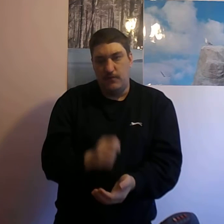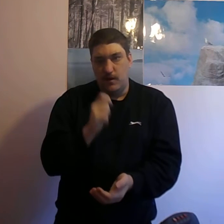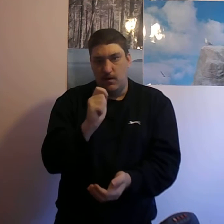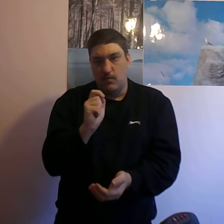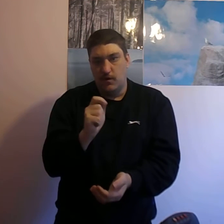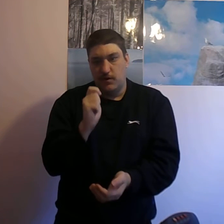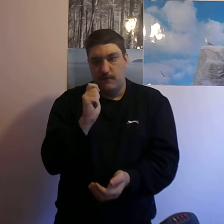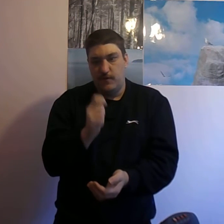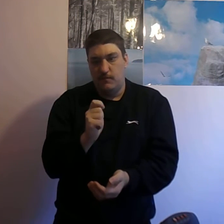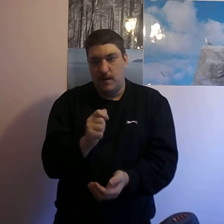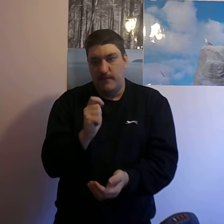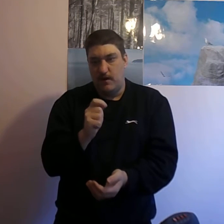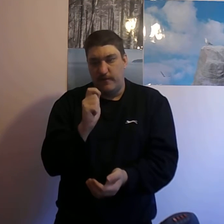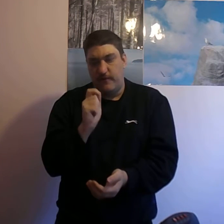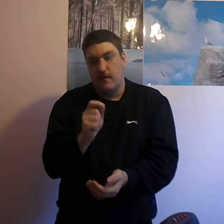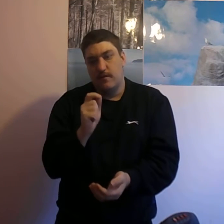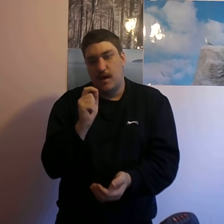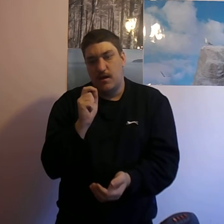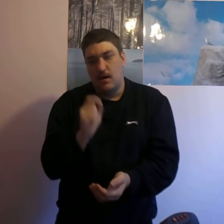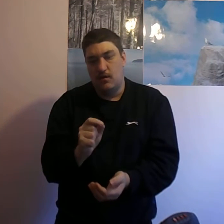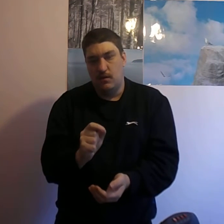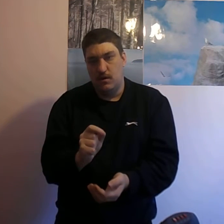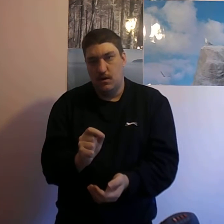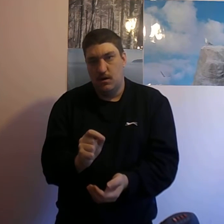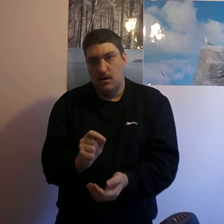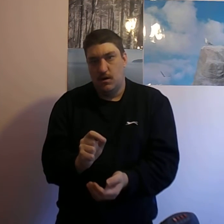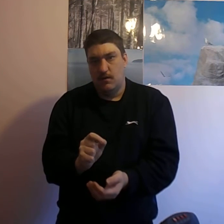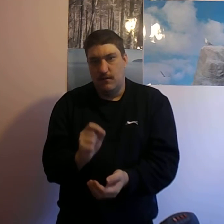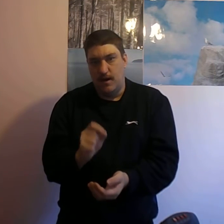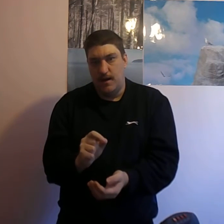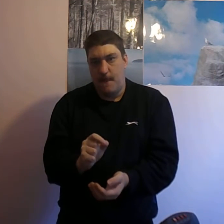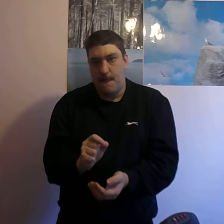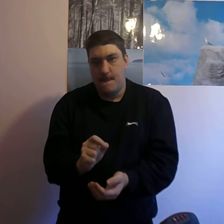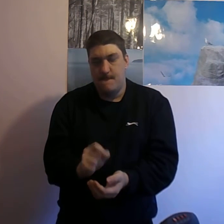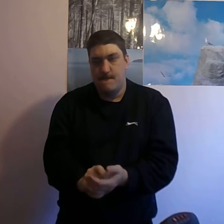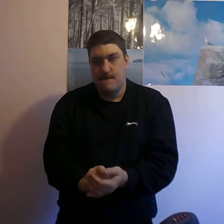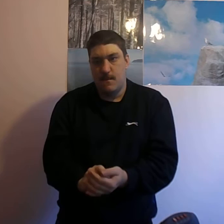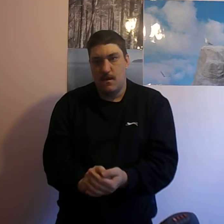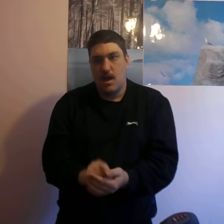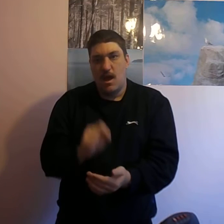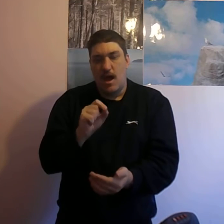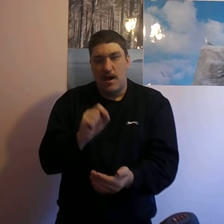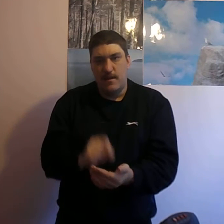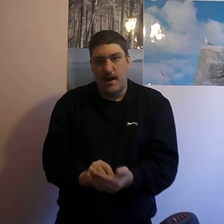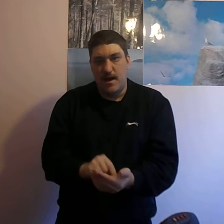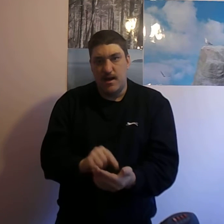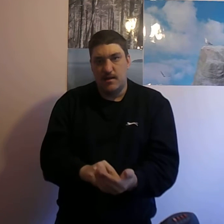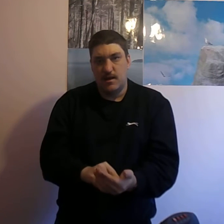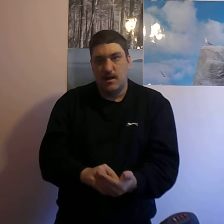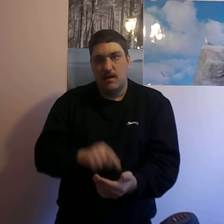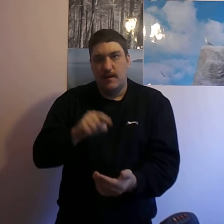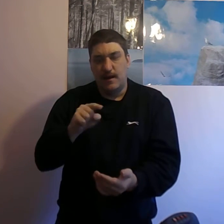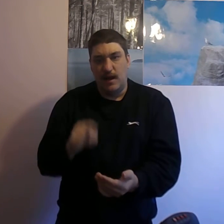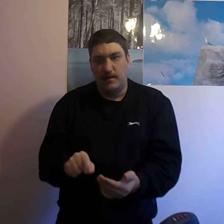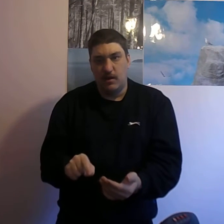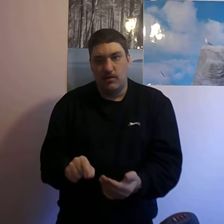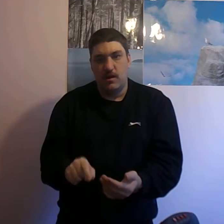only one confirmed by Valve as far as I know, right? And that is that GLaDOS